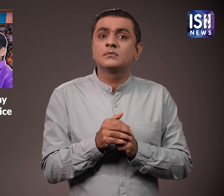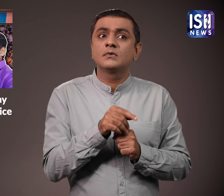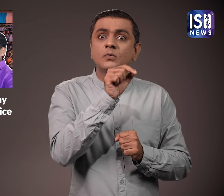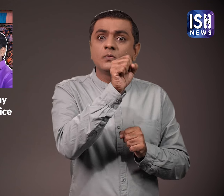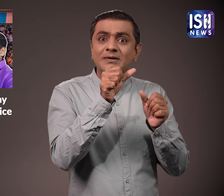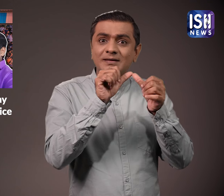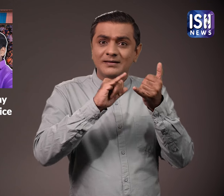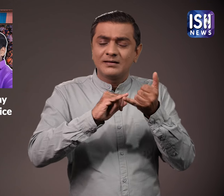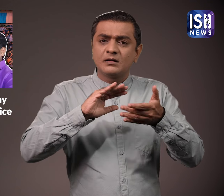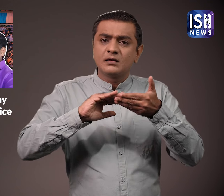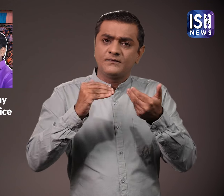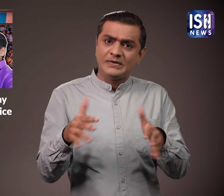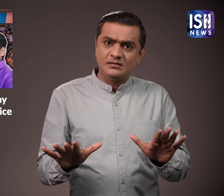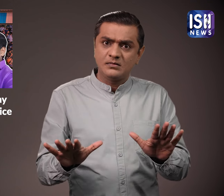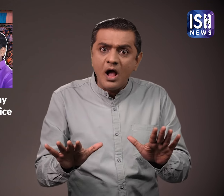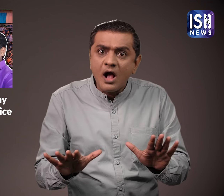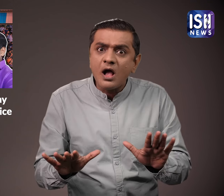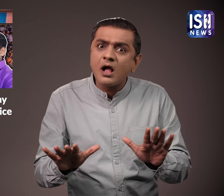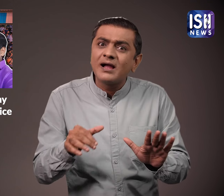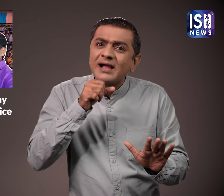Shockingly, Shinde is married. He got married young.